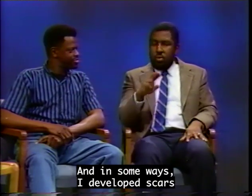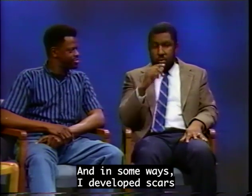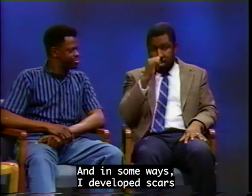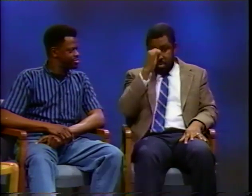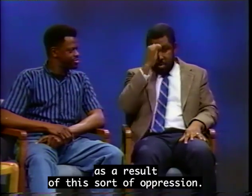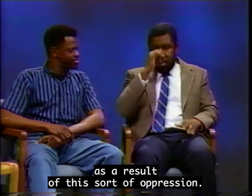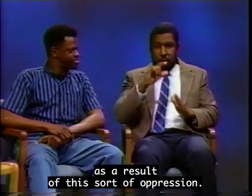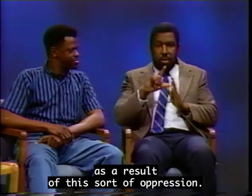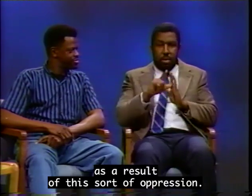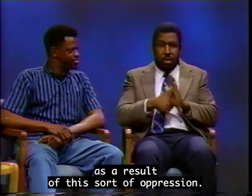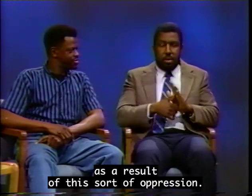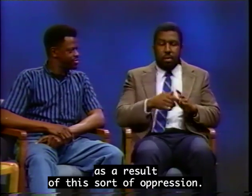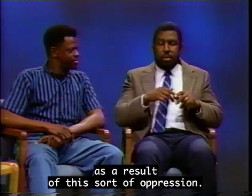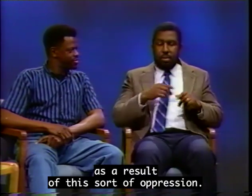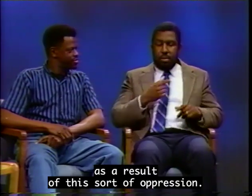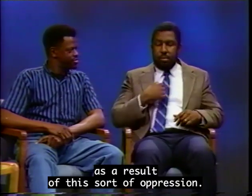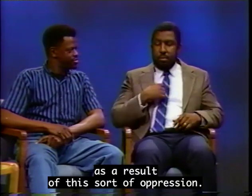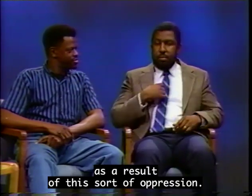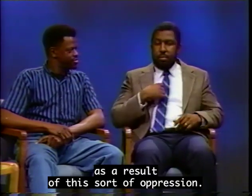scars as a result of this sort of oppression.